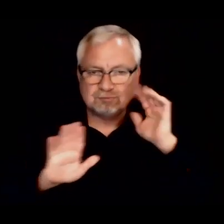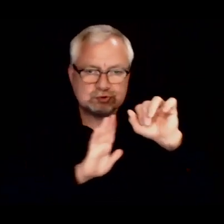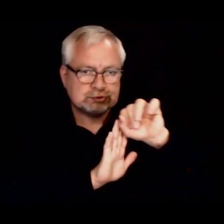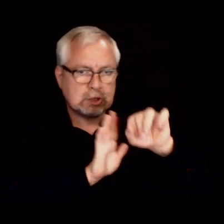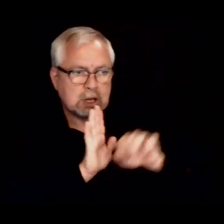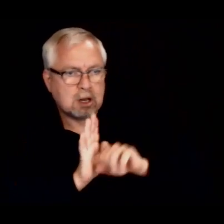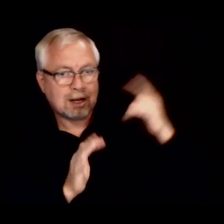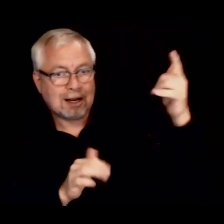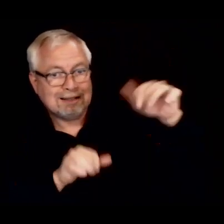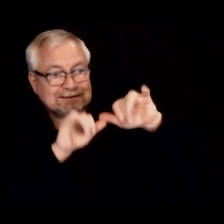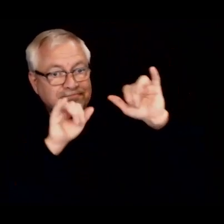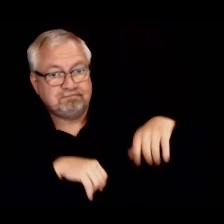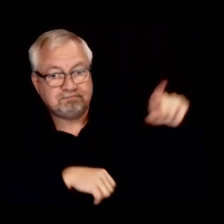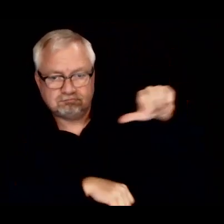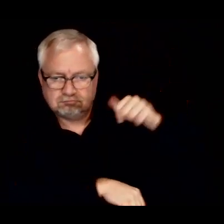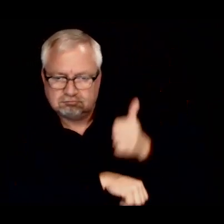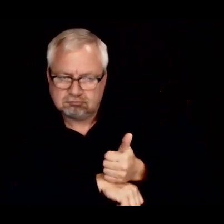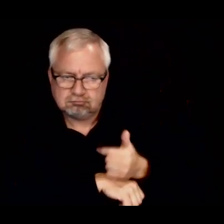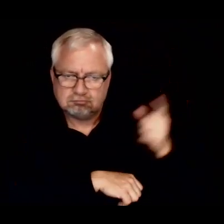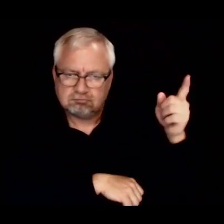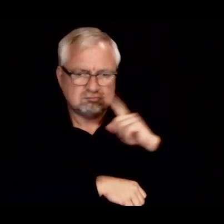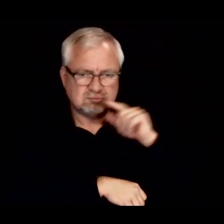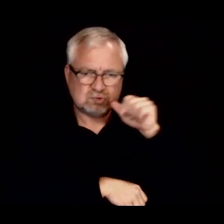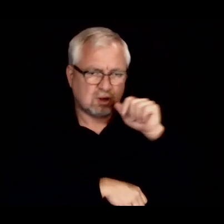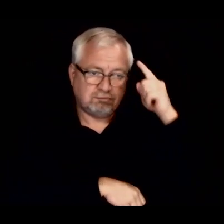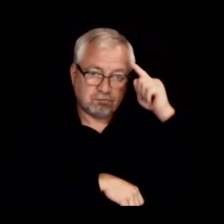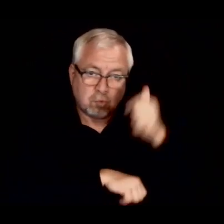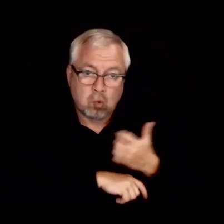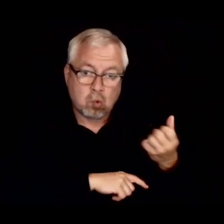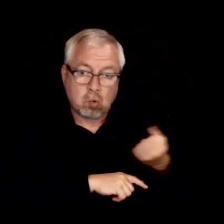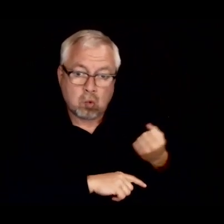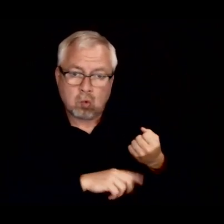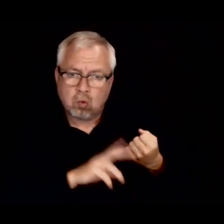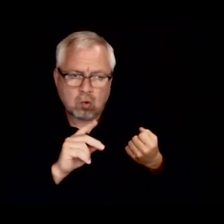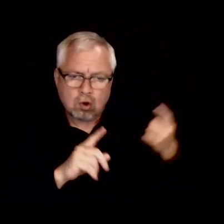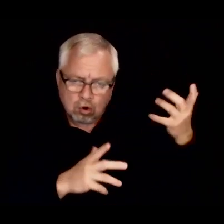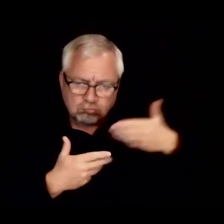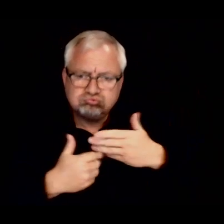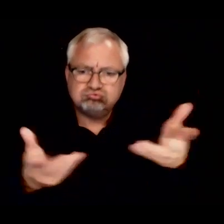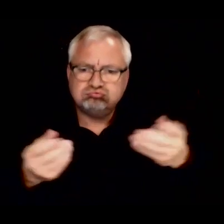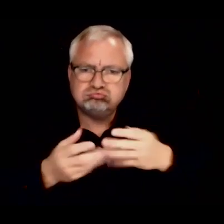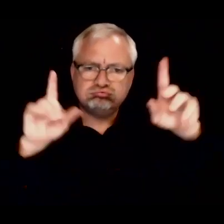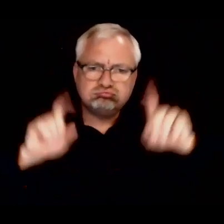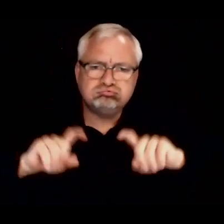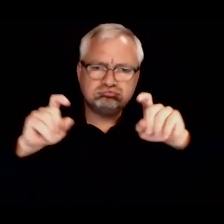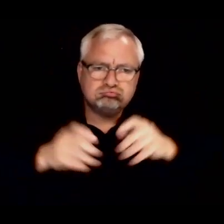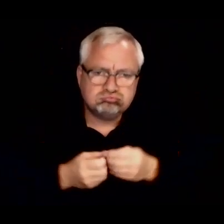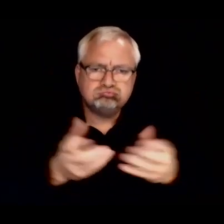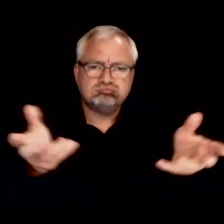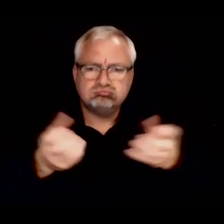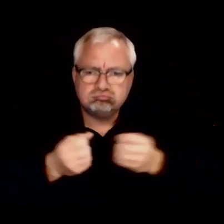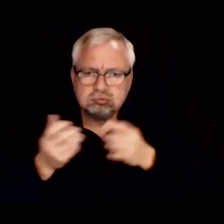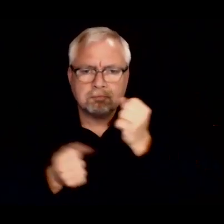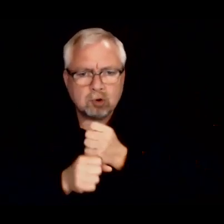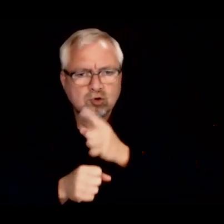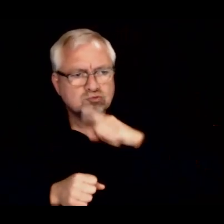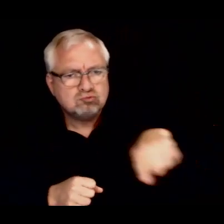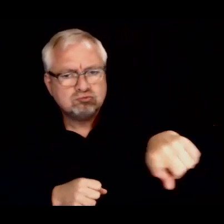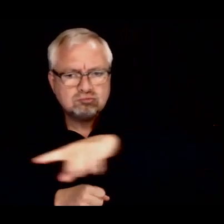and specifically have the ability to get some of that additional support from